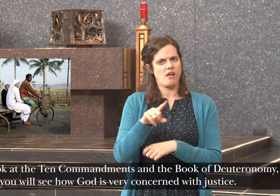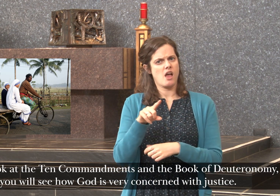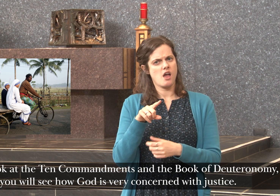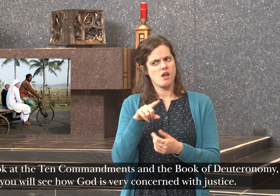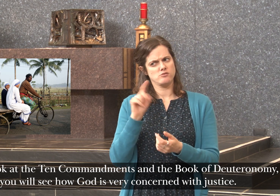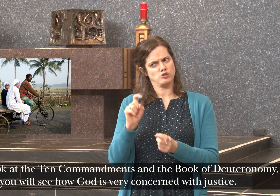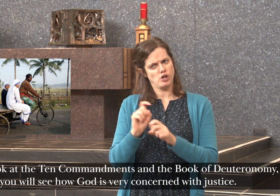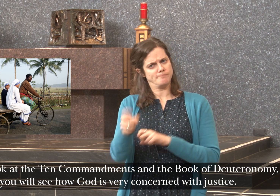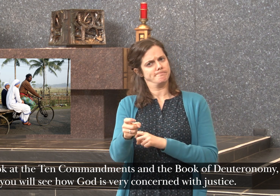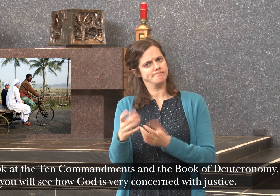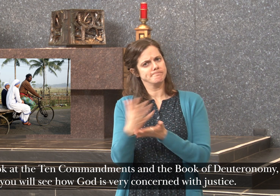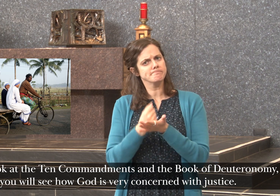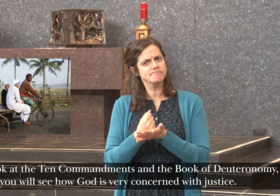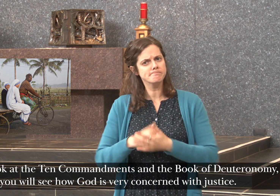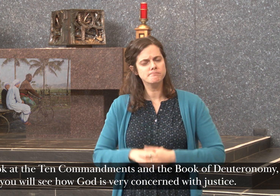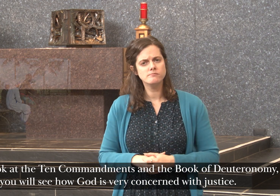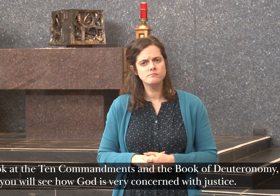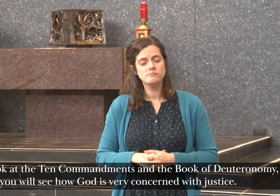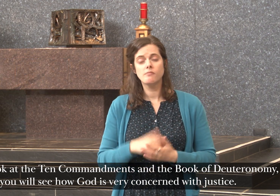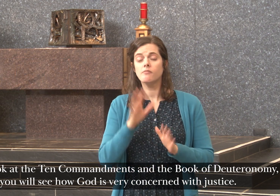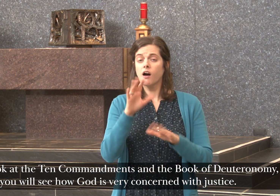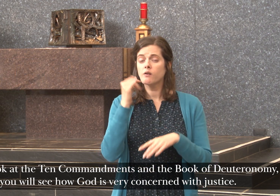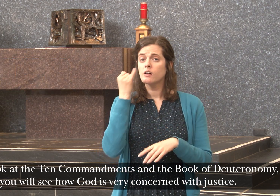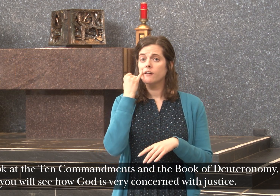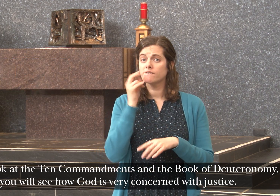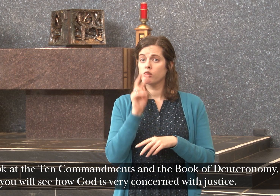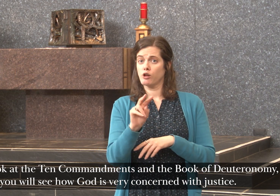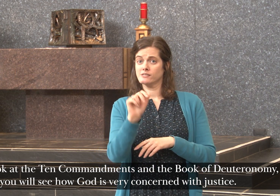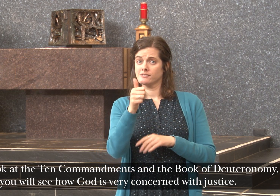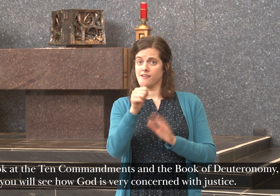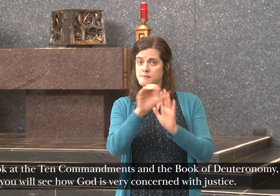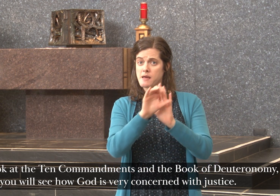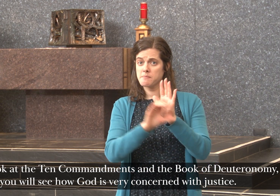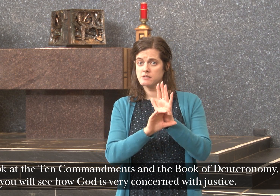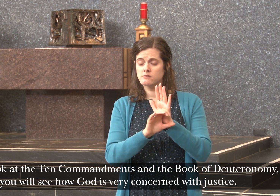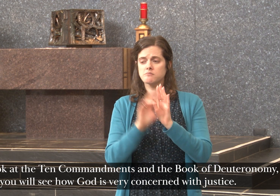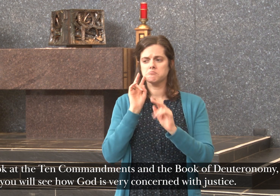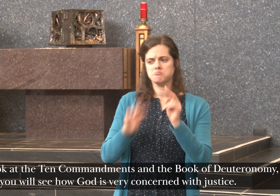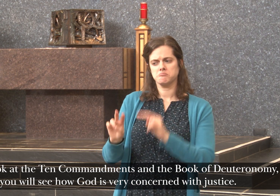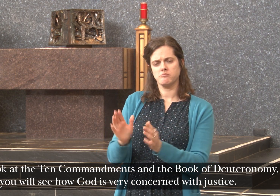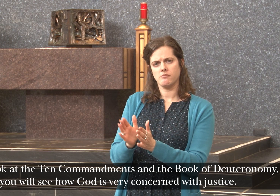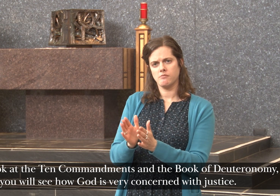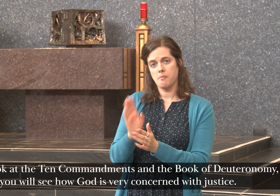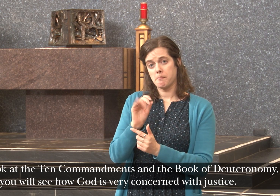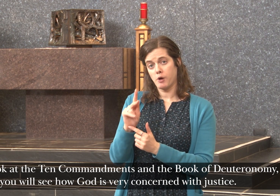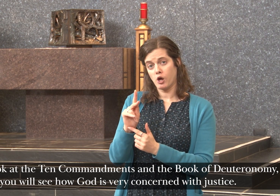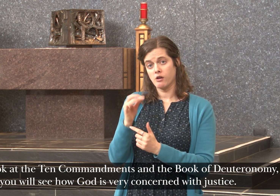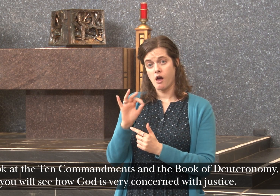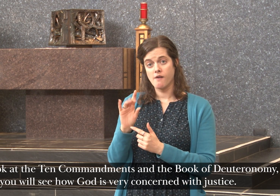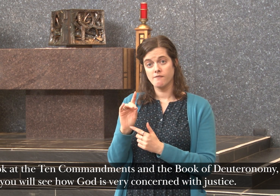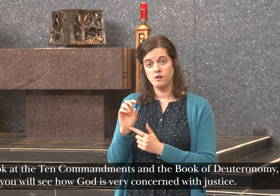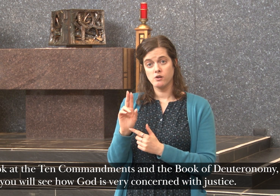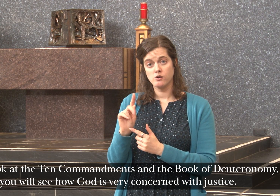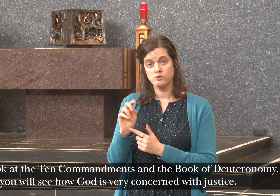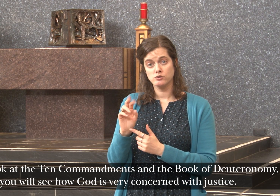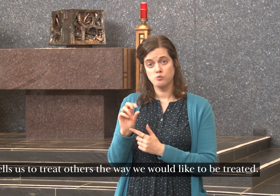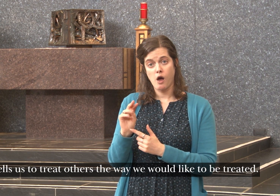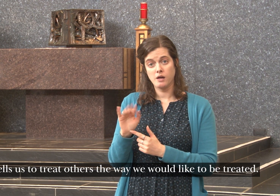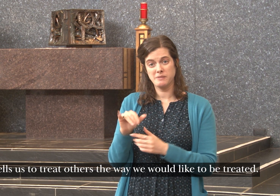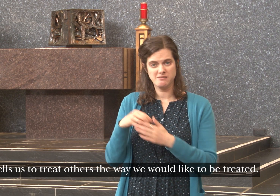If you look at the 10 Commandments and the book of Deuteronomy, you will see how God is very concerned with justice. He tells us